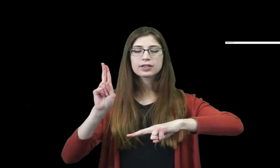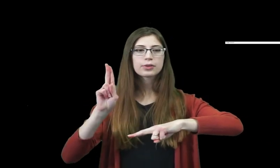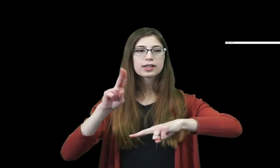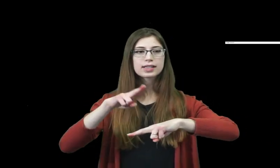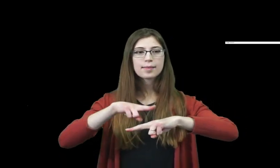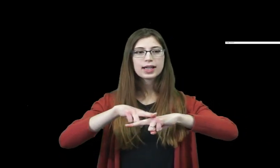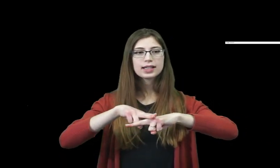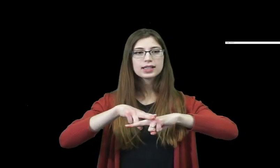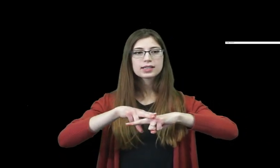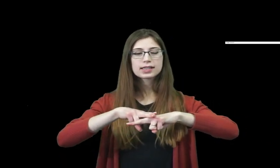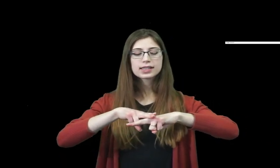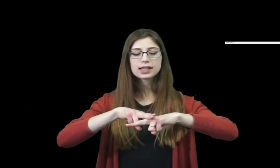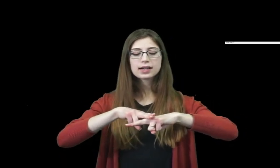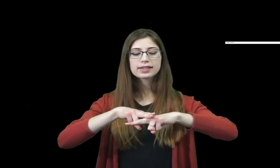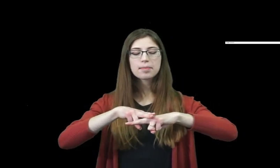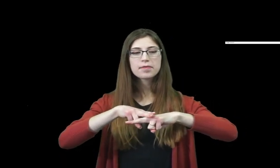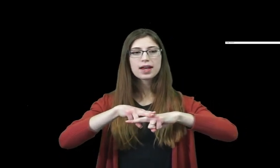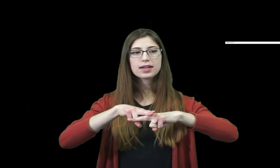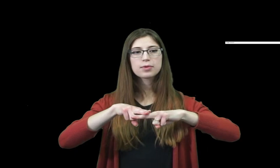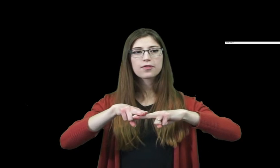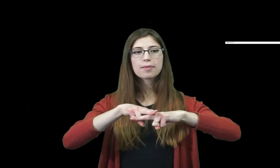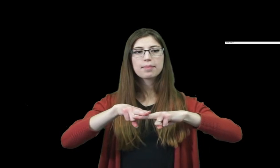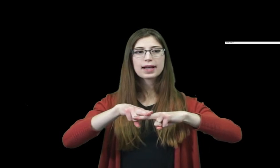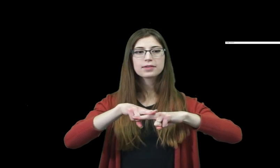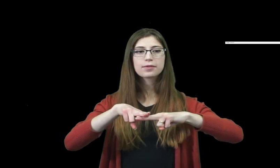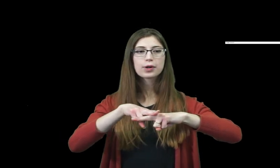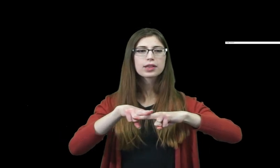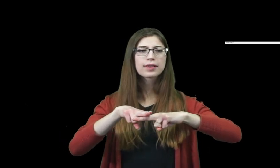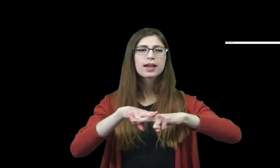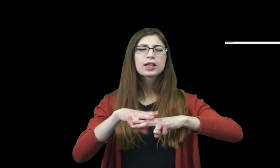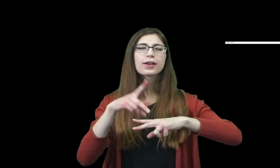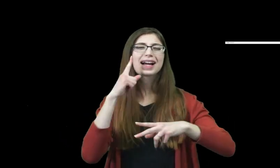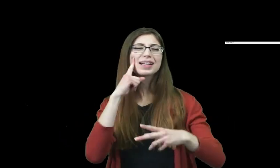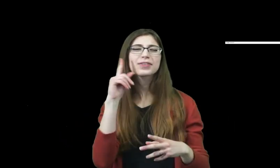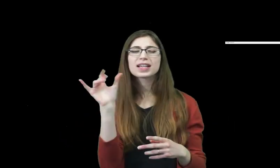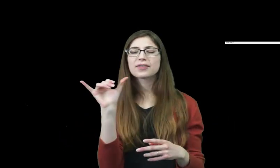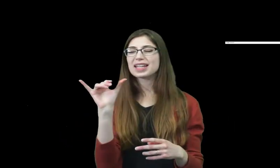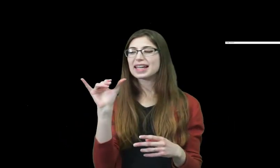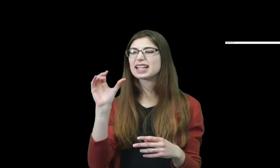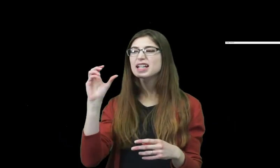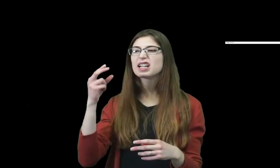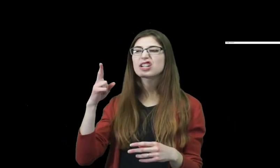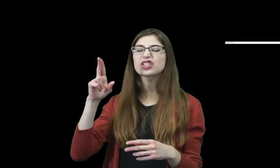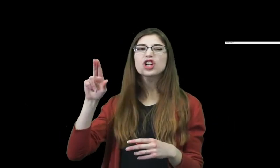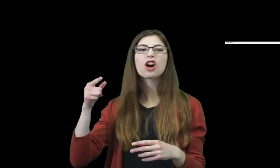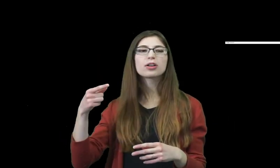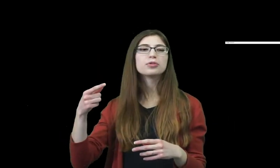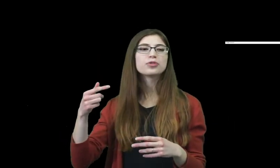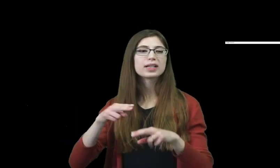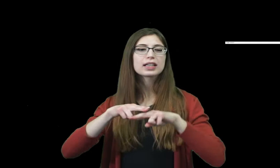your dominant hand is going to sit on top of that and move it back and forth. You can kind of think of it like a chug movement, you know?